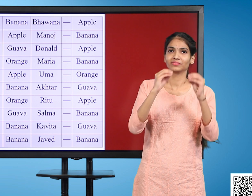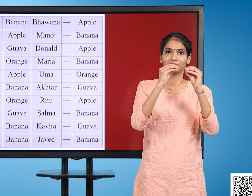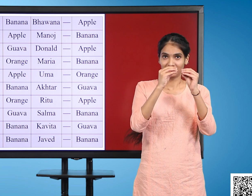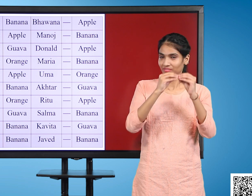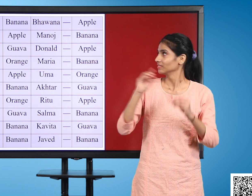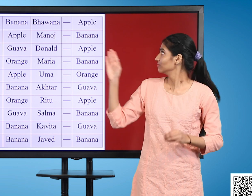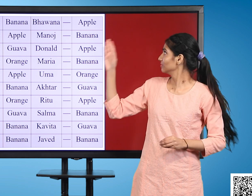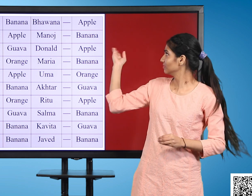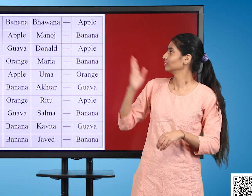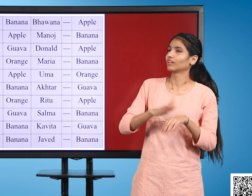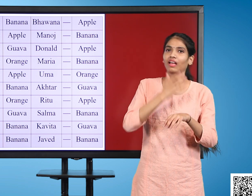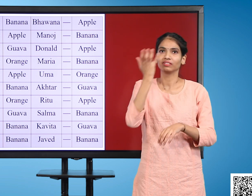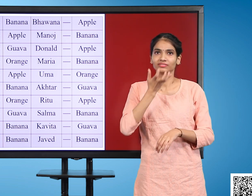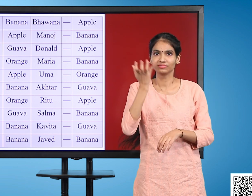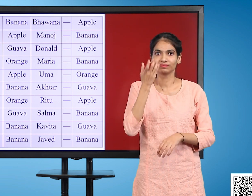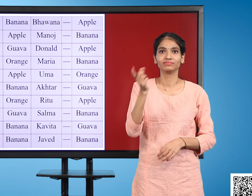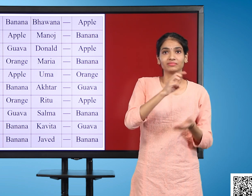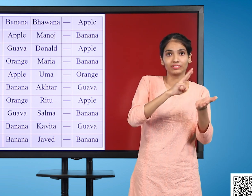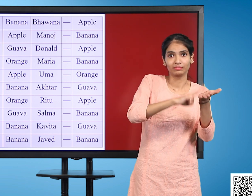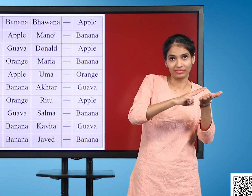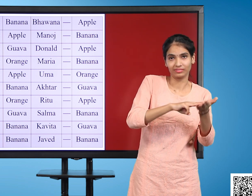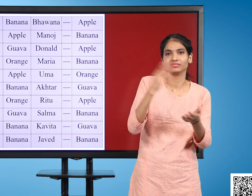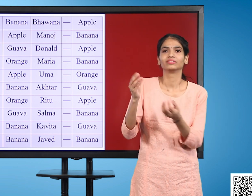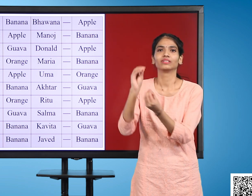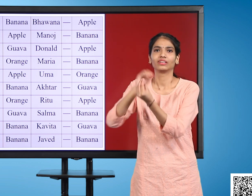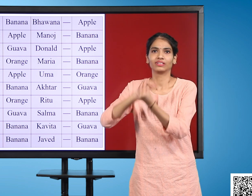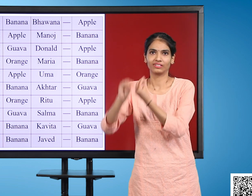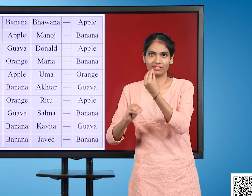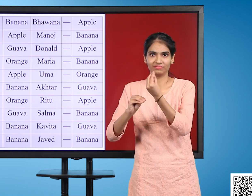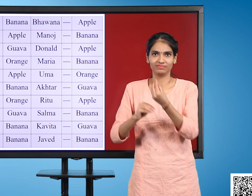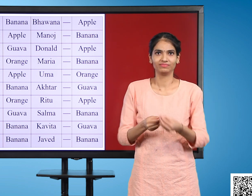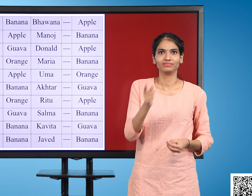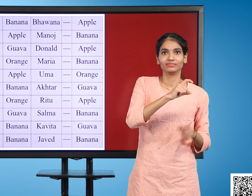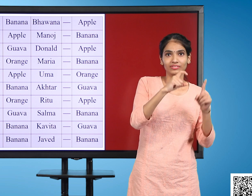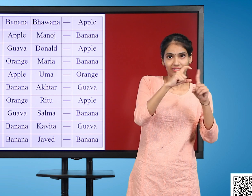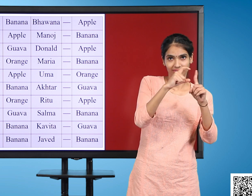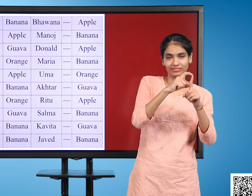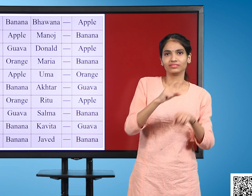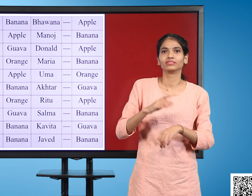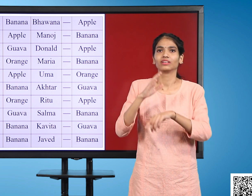Bhavna, apple. Manoj, banana. Donald apple,